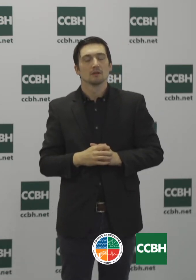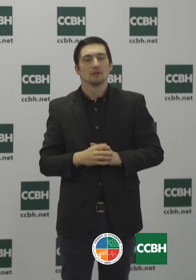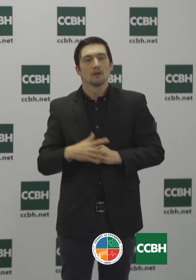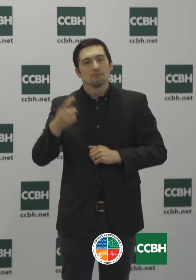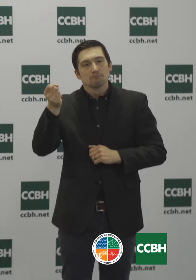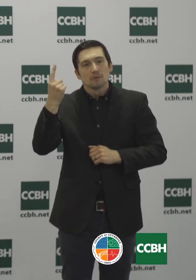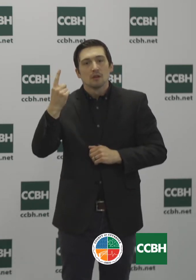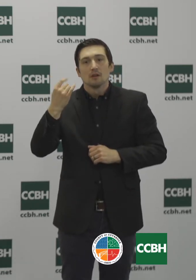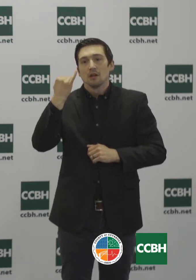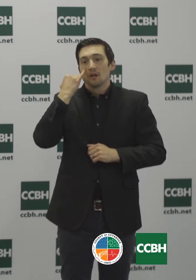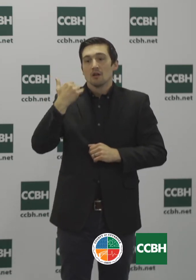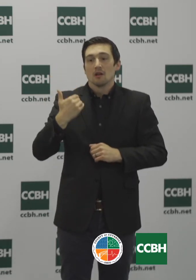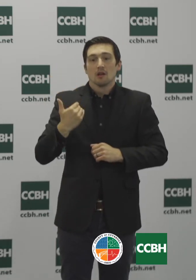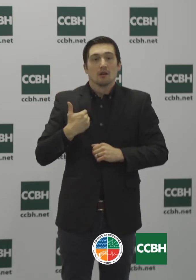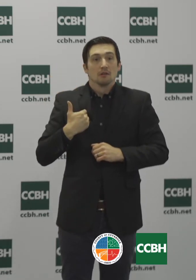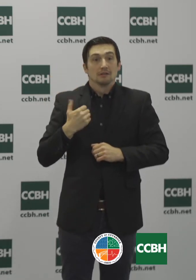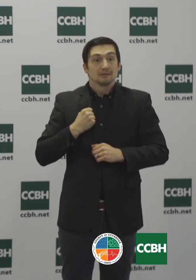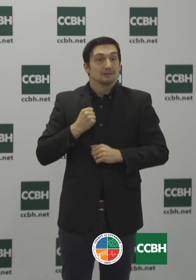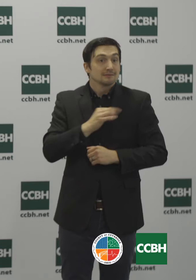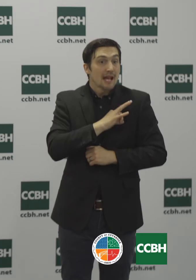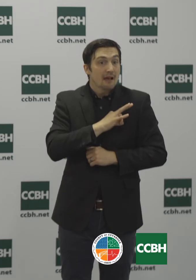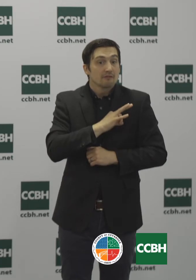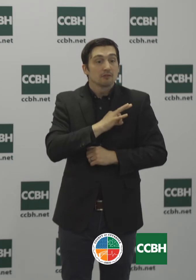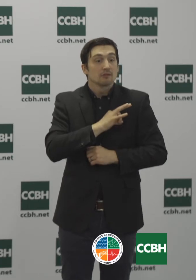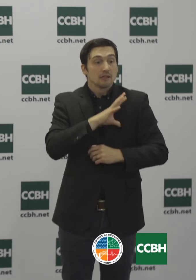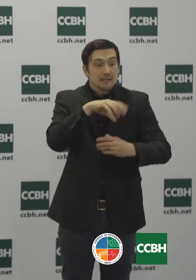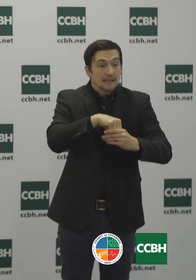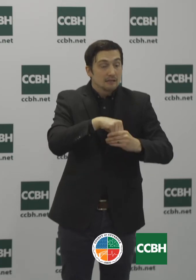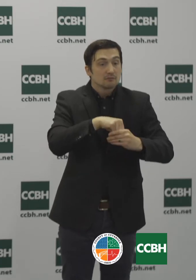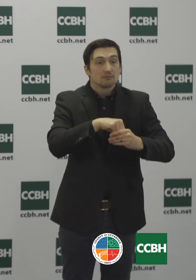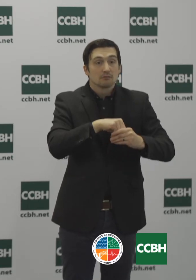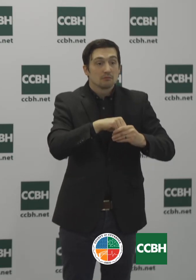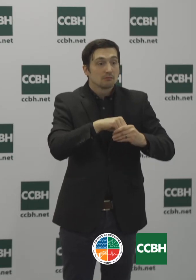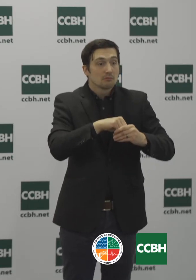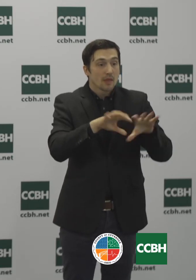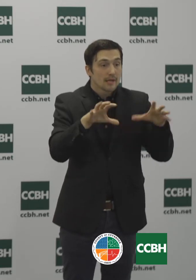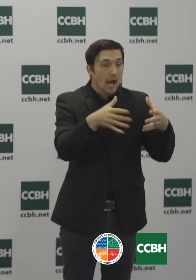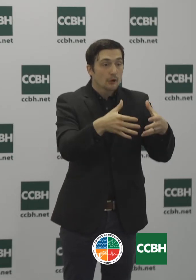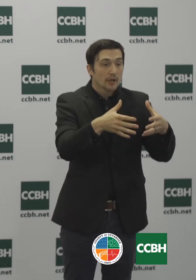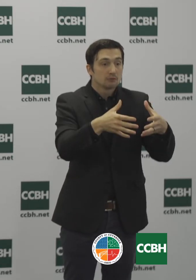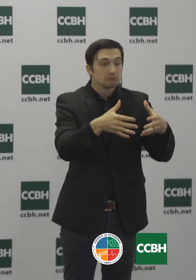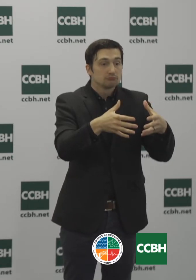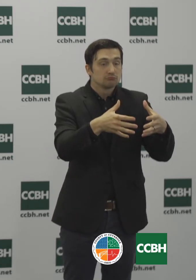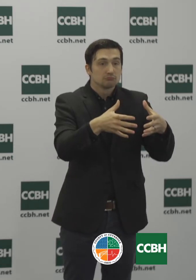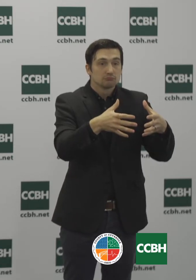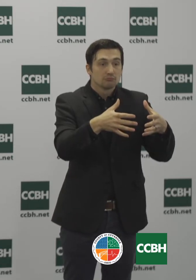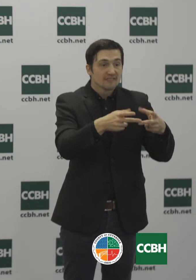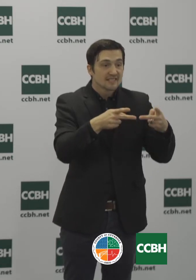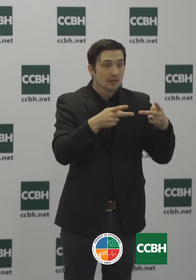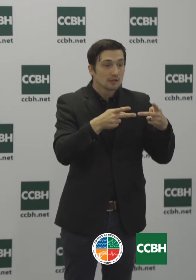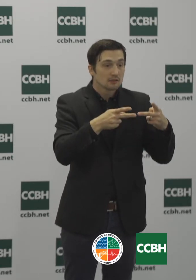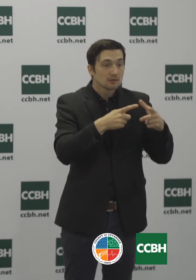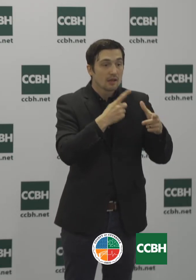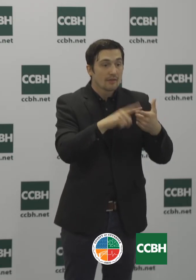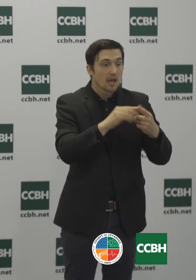have staff in congregate facilities that then become exposed